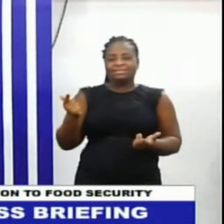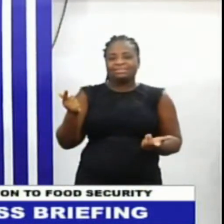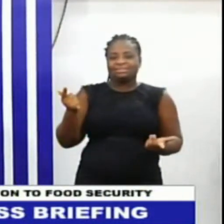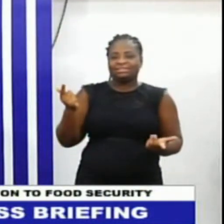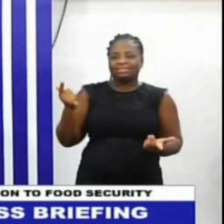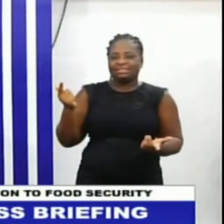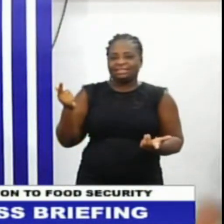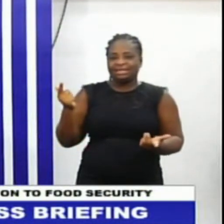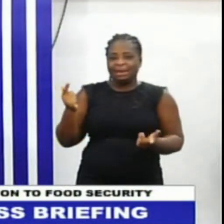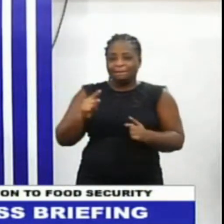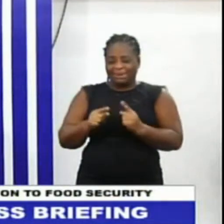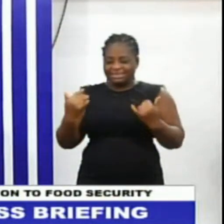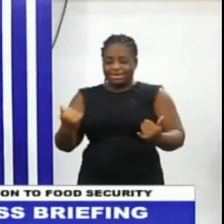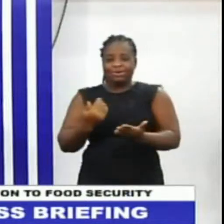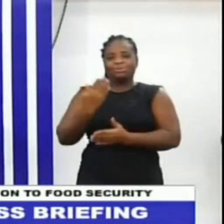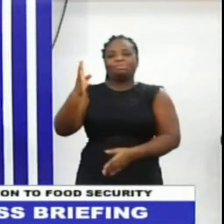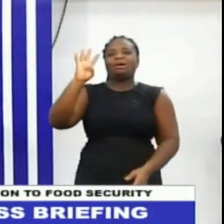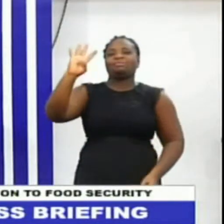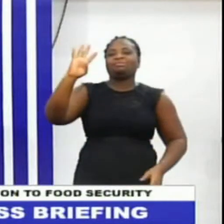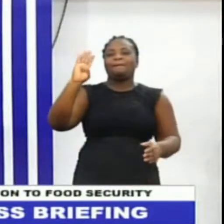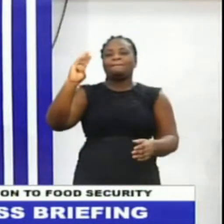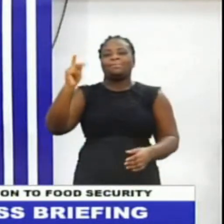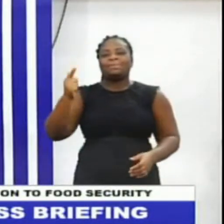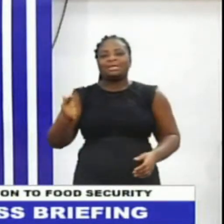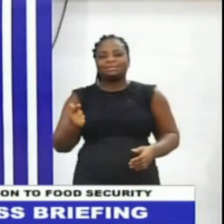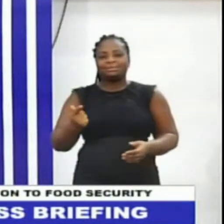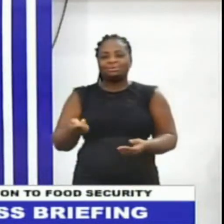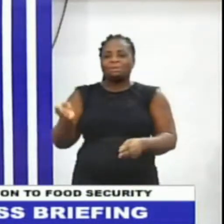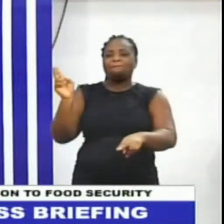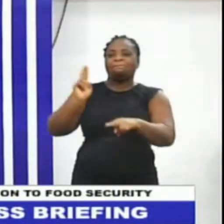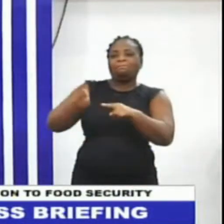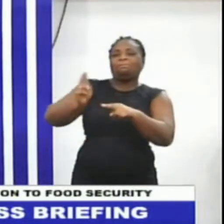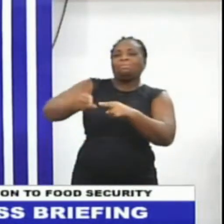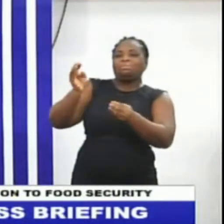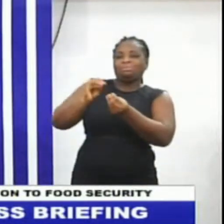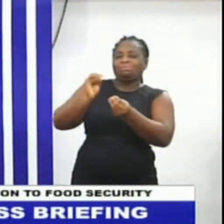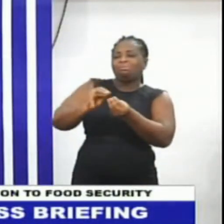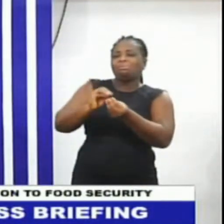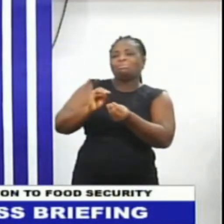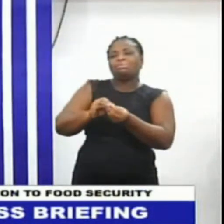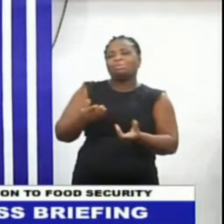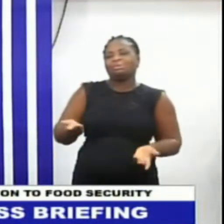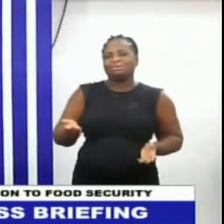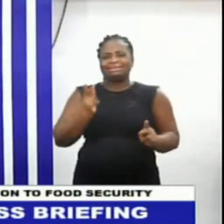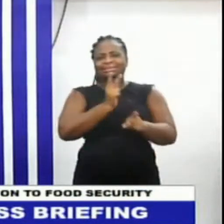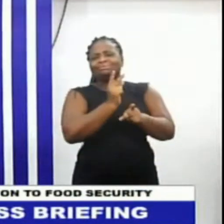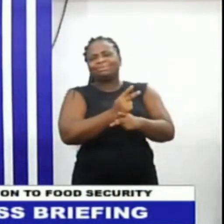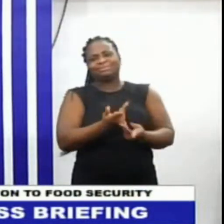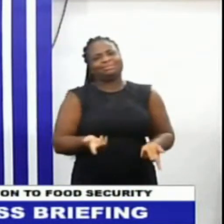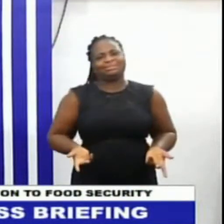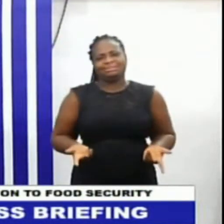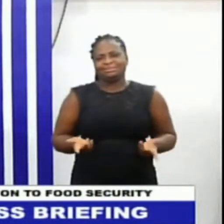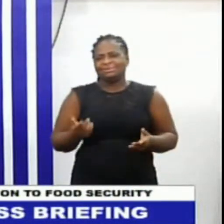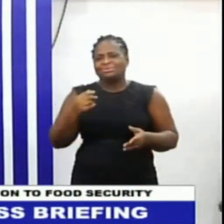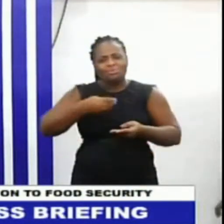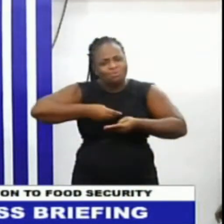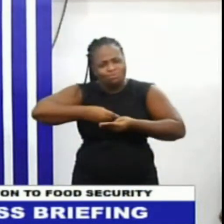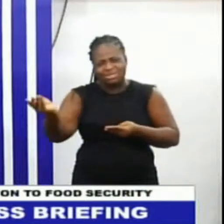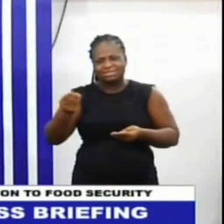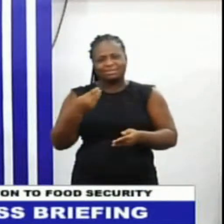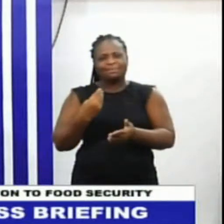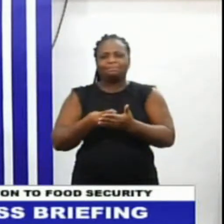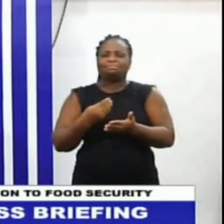4 bags in a month, and then they go and buy 12 bags to stock up, you know, at twice or 3 times the price. That's totally